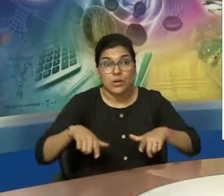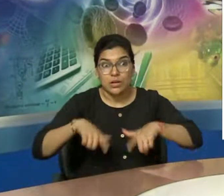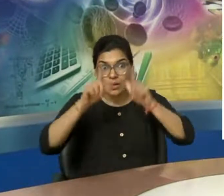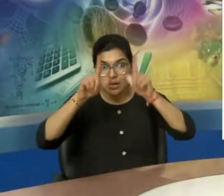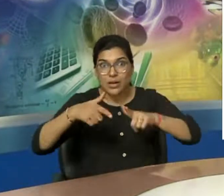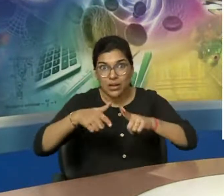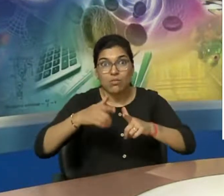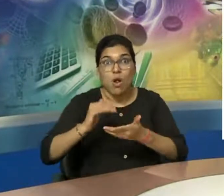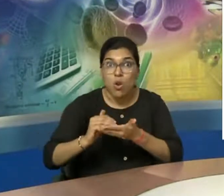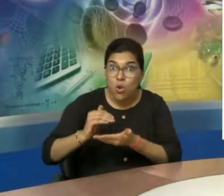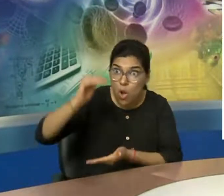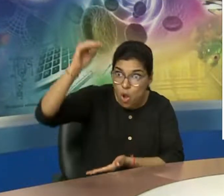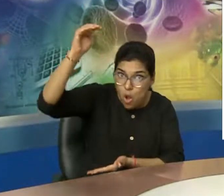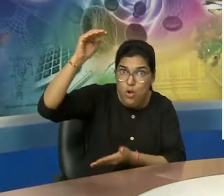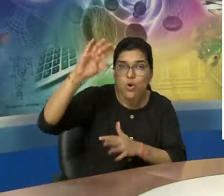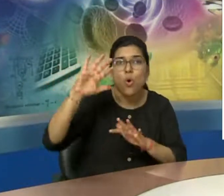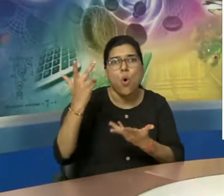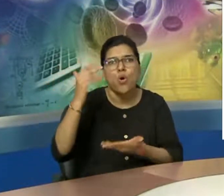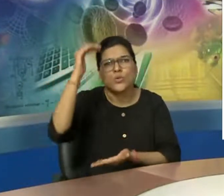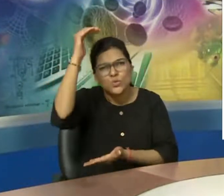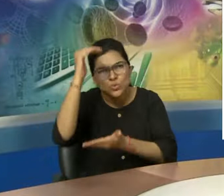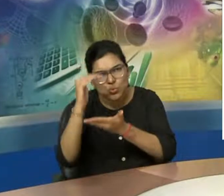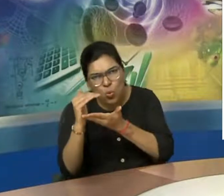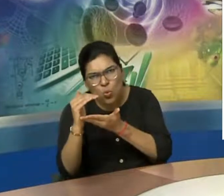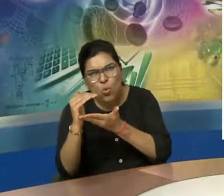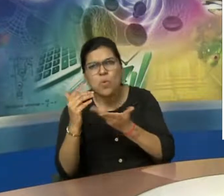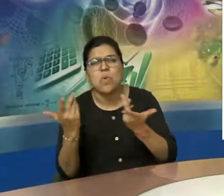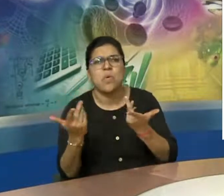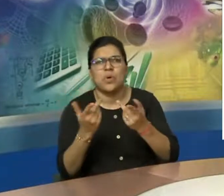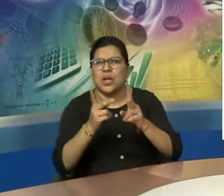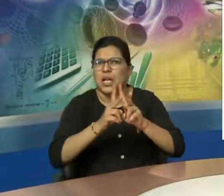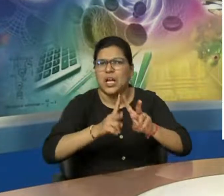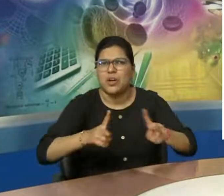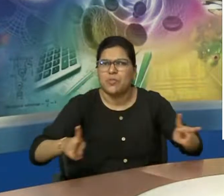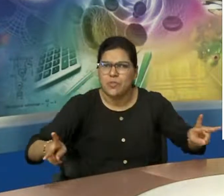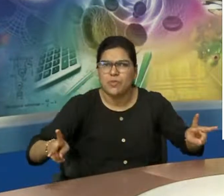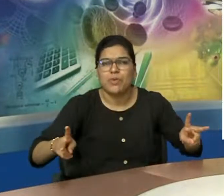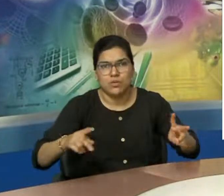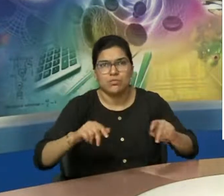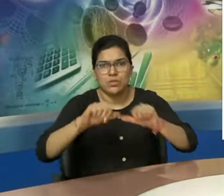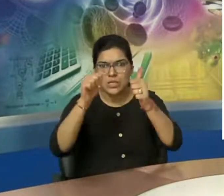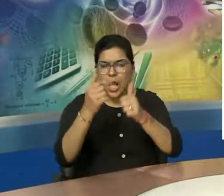In plants, we can see that some are tall and some are short,